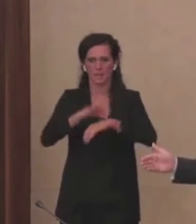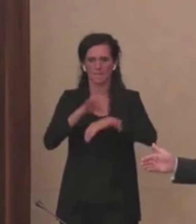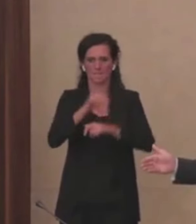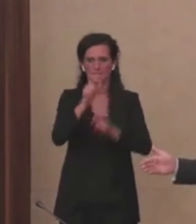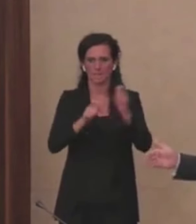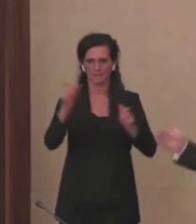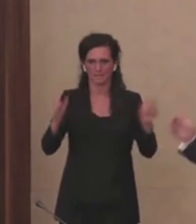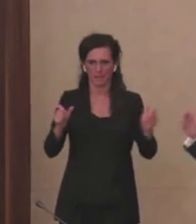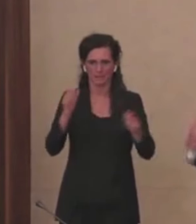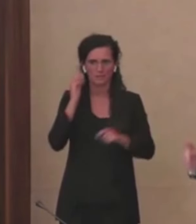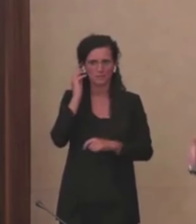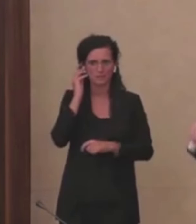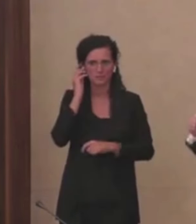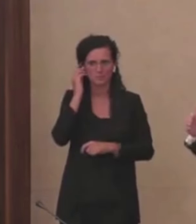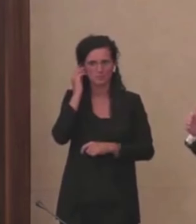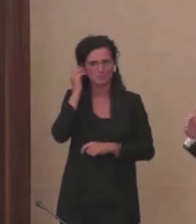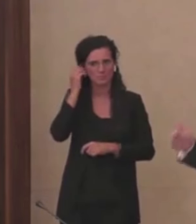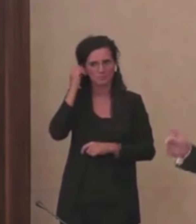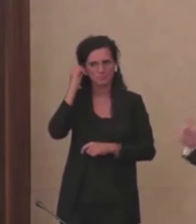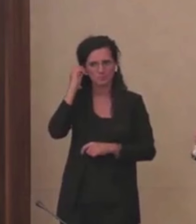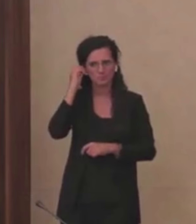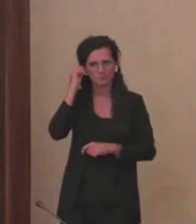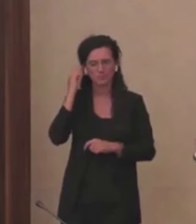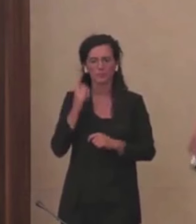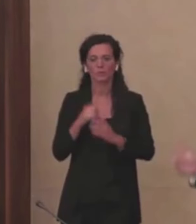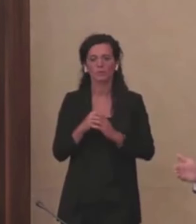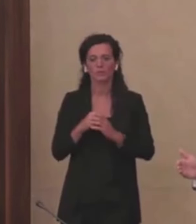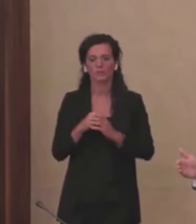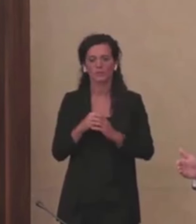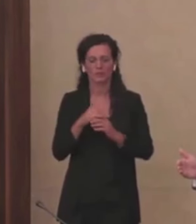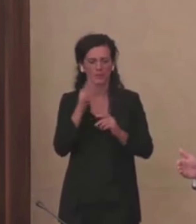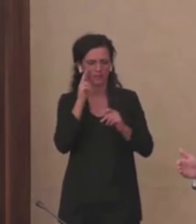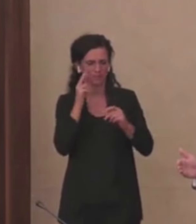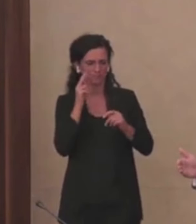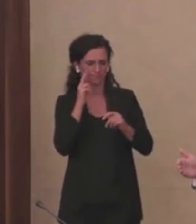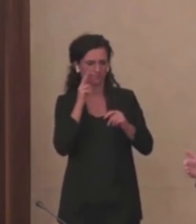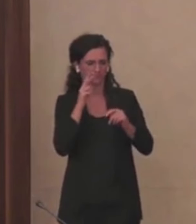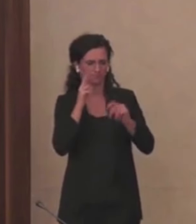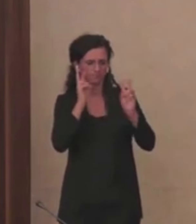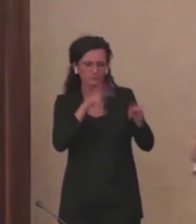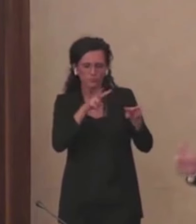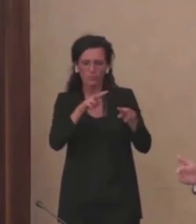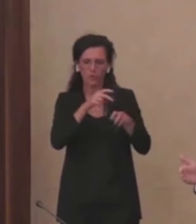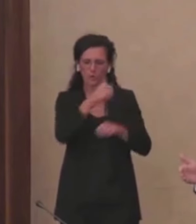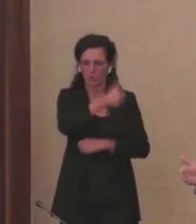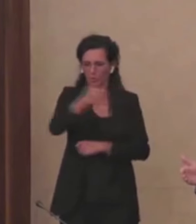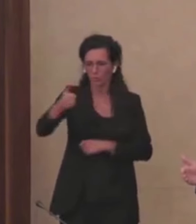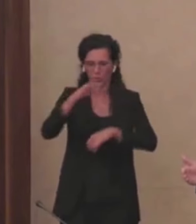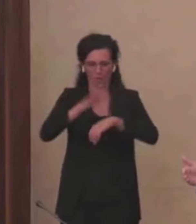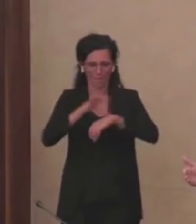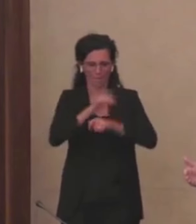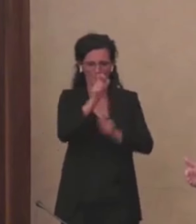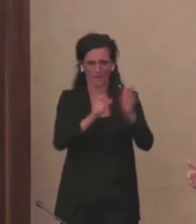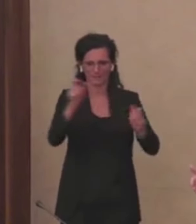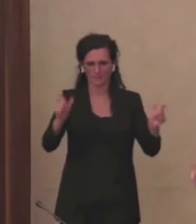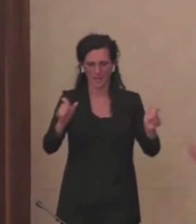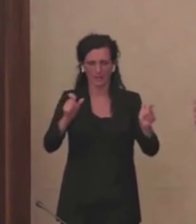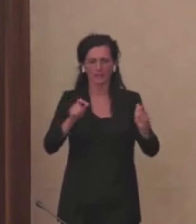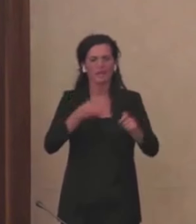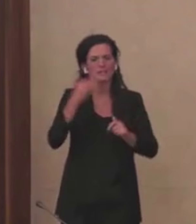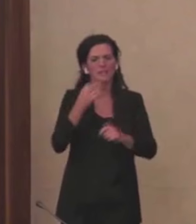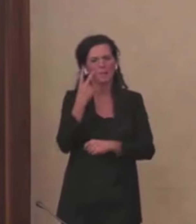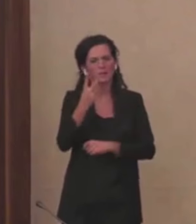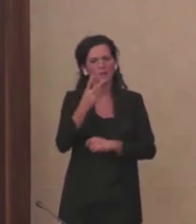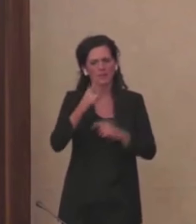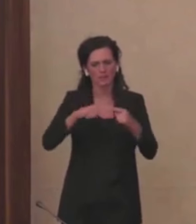different. To try and treat based on that would be next to impossible.